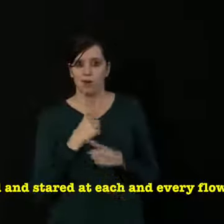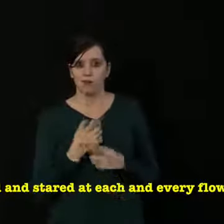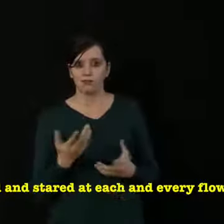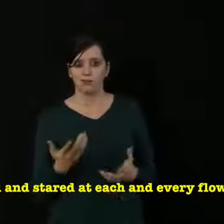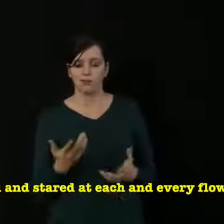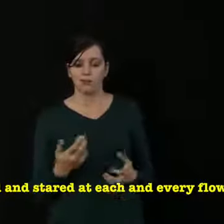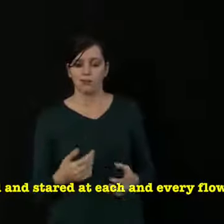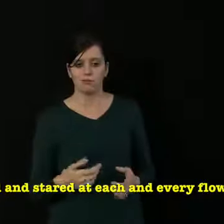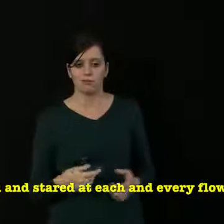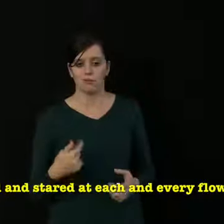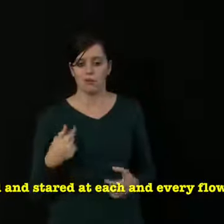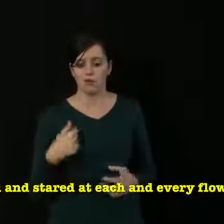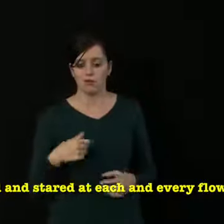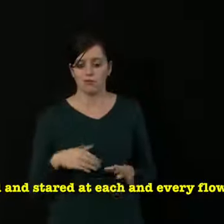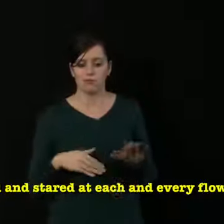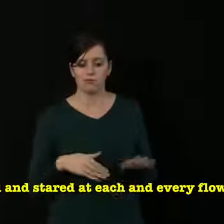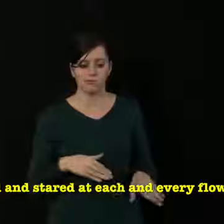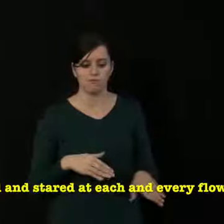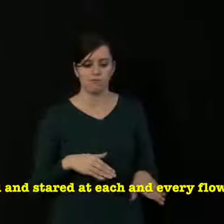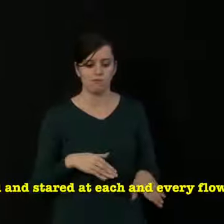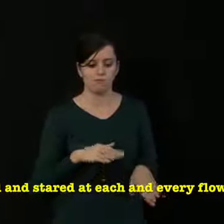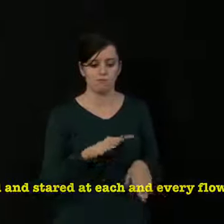stared at each and every flower.